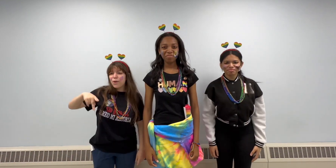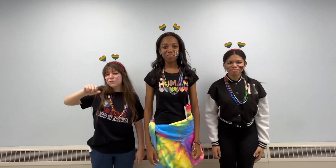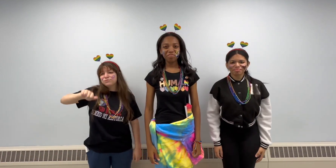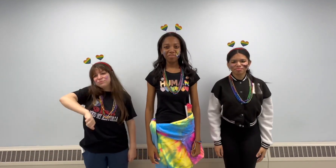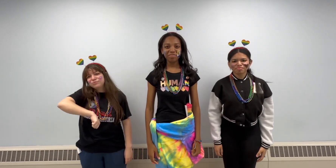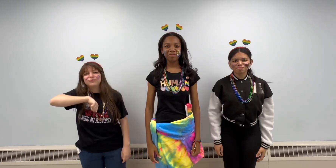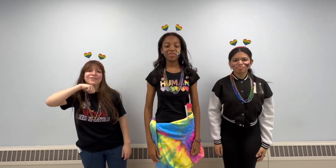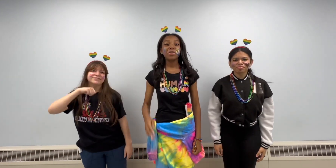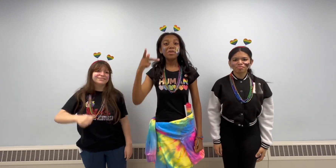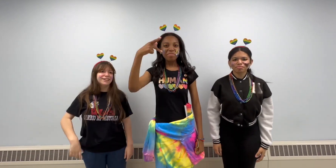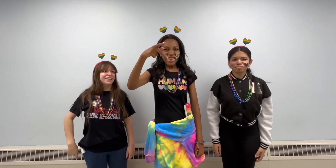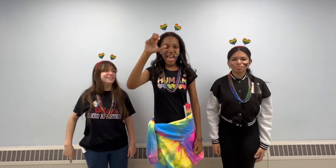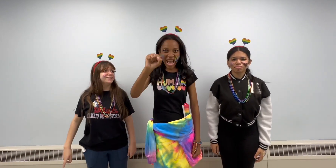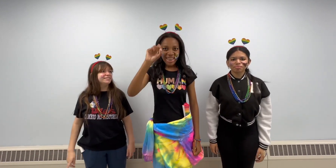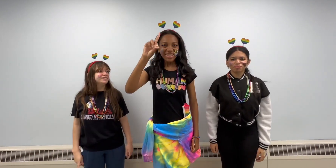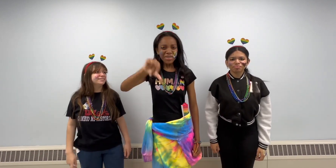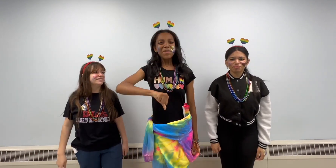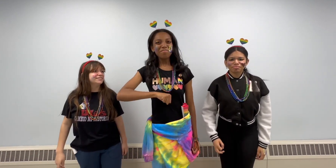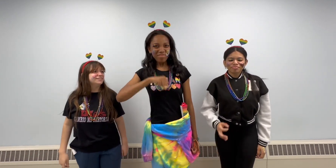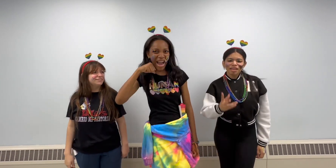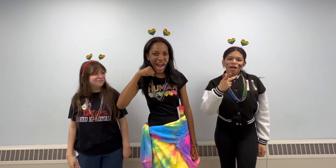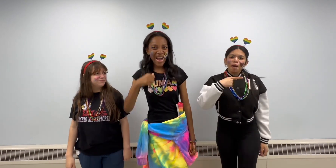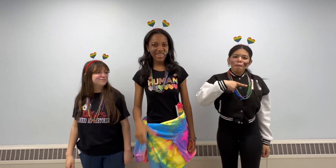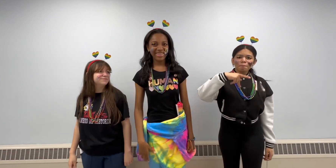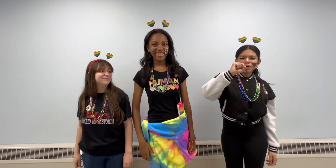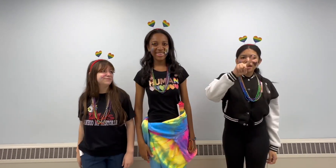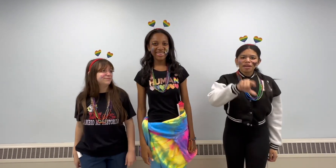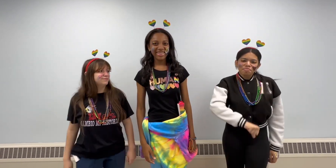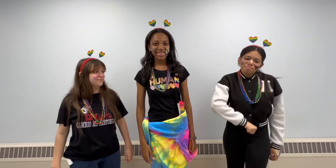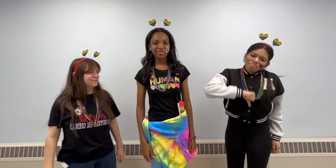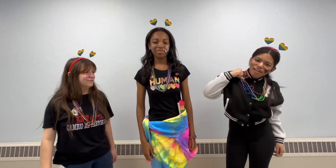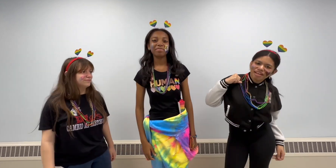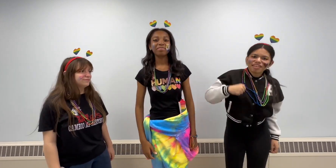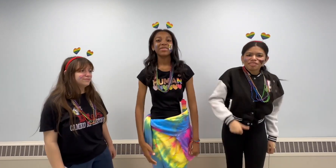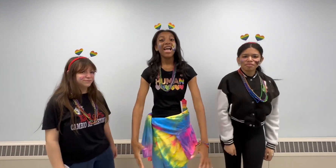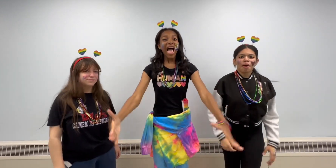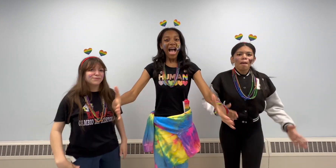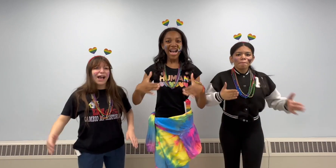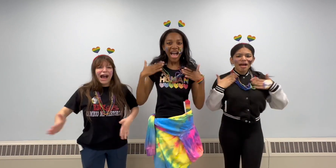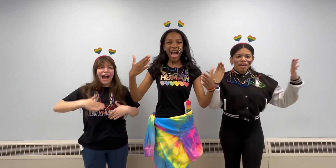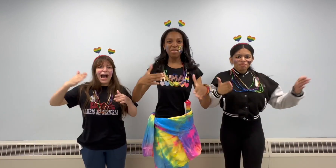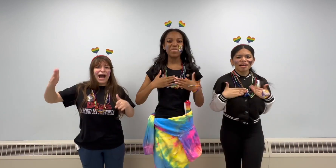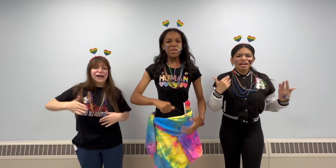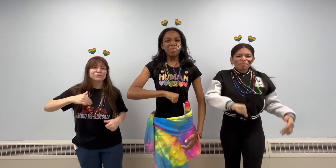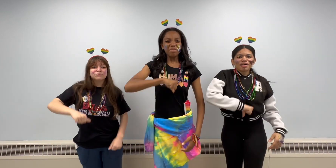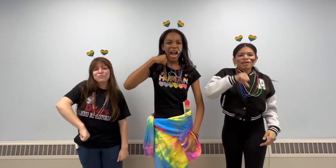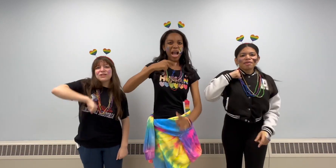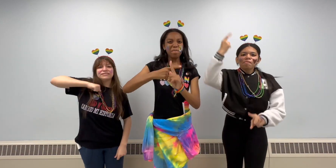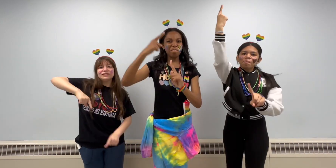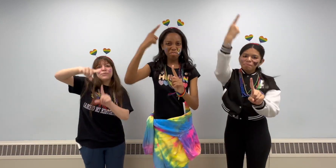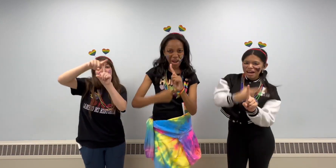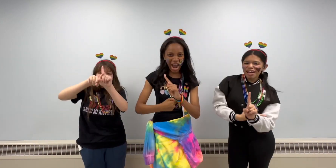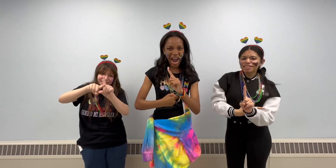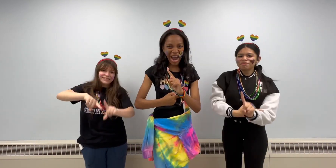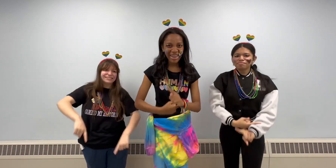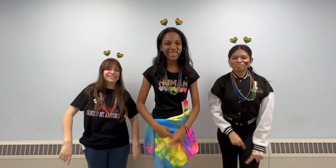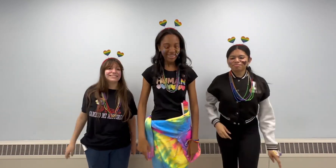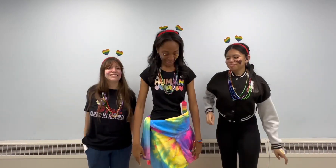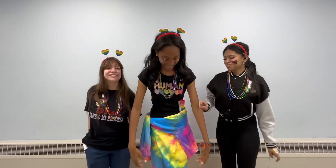PSD Pride! PSD has Pride! PSD celebrates Pride Month! Happy Pride Month! Happy